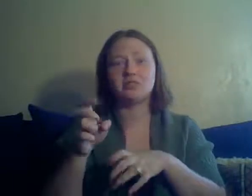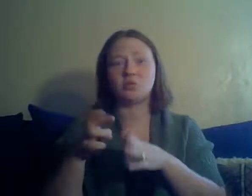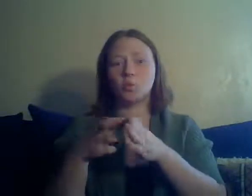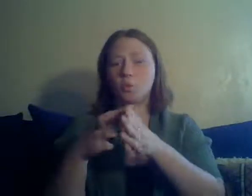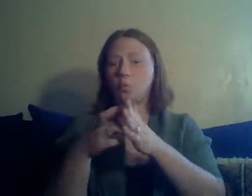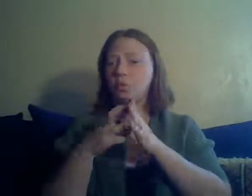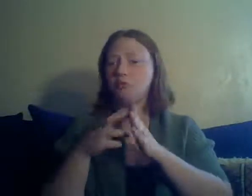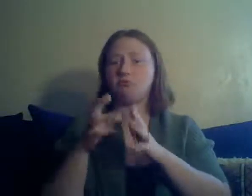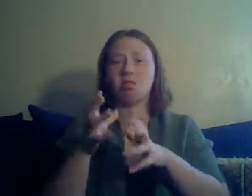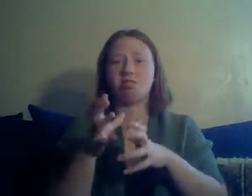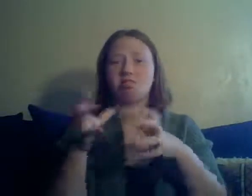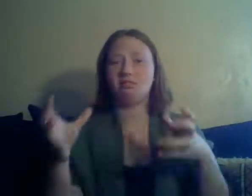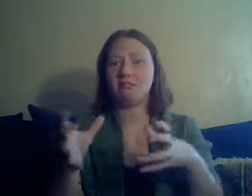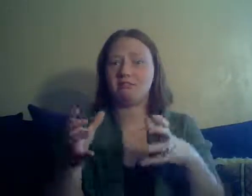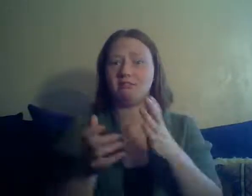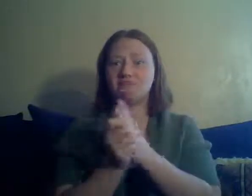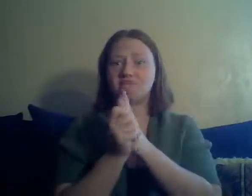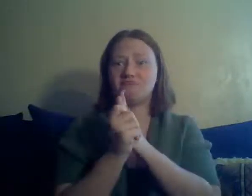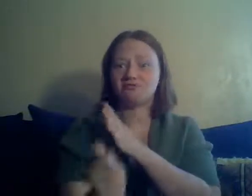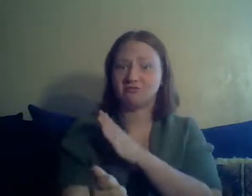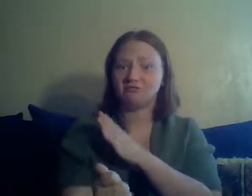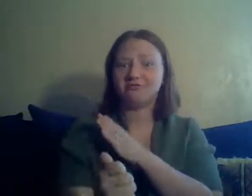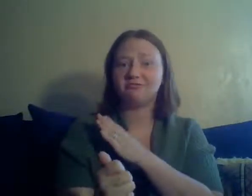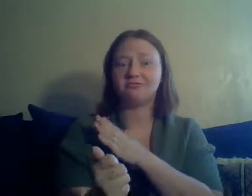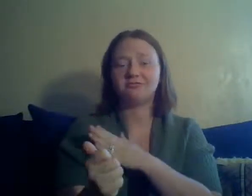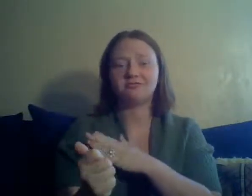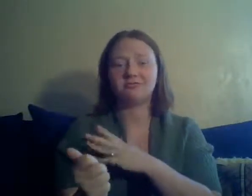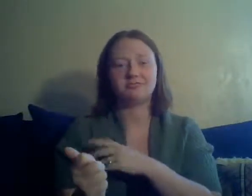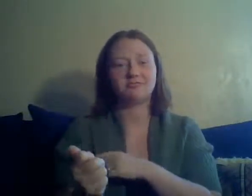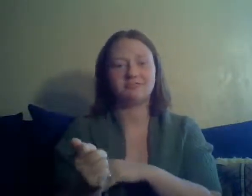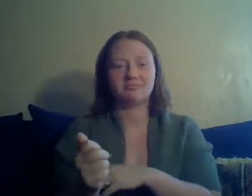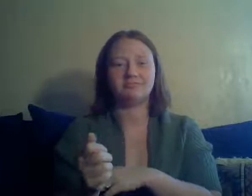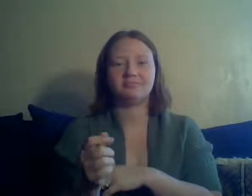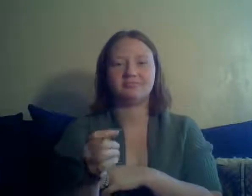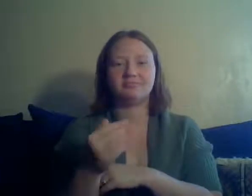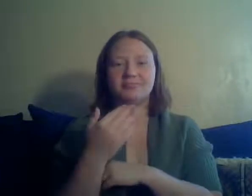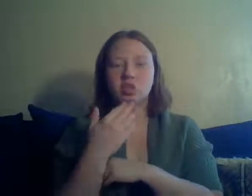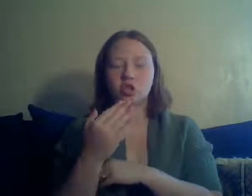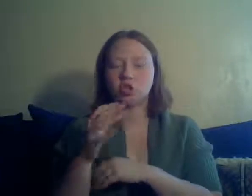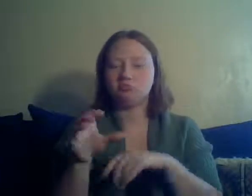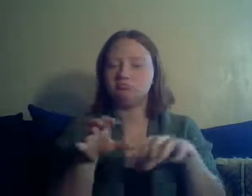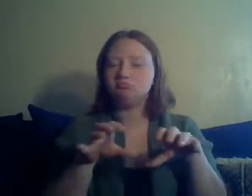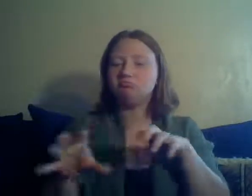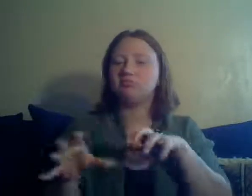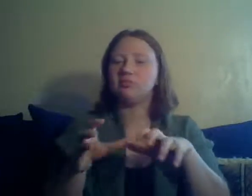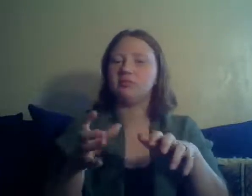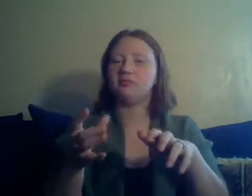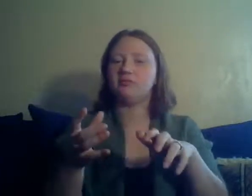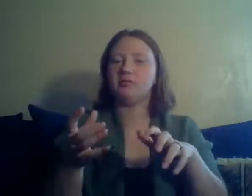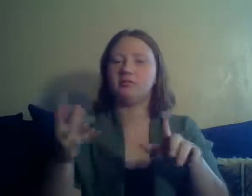idea statements, and there's the activity that kind of brings it into practice in a sort of academic